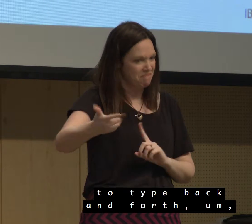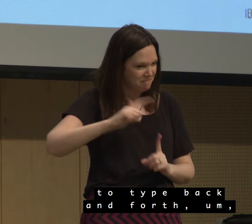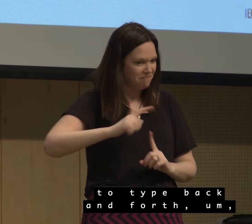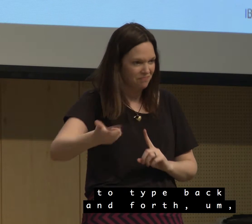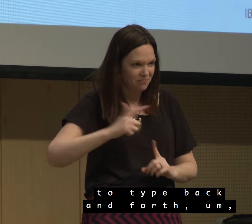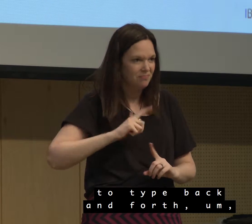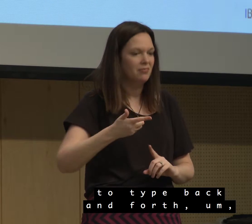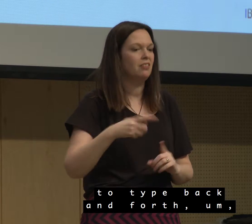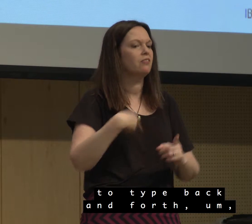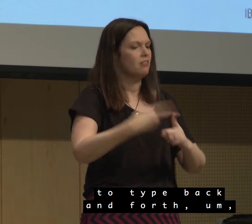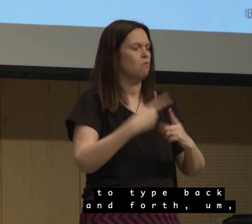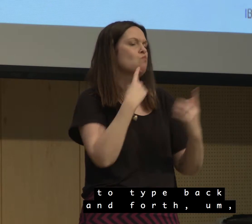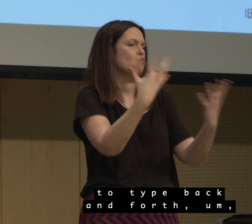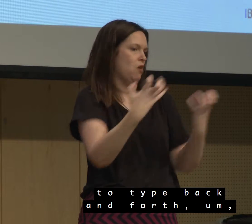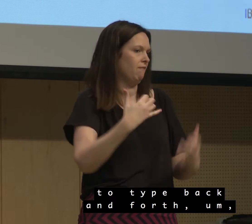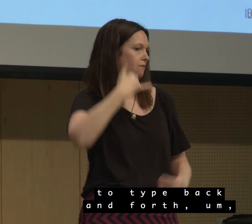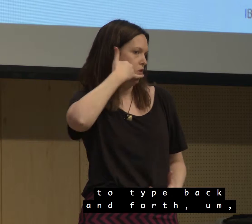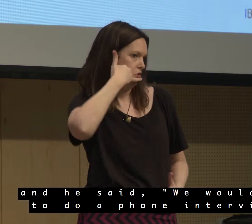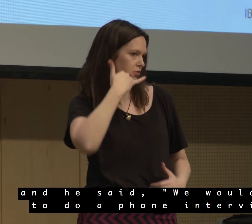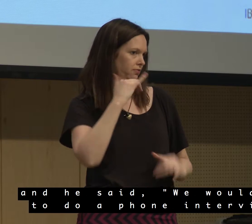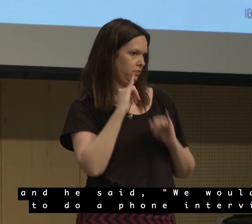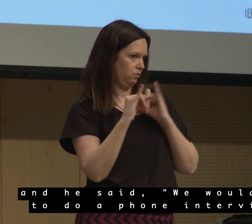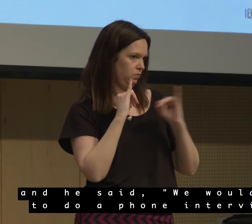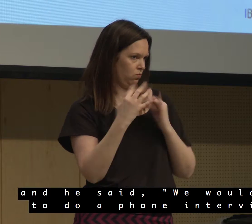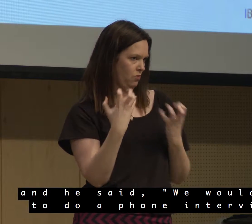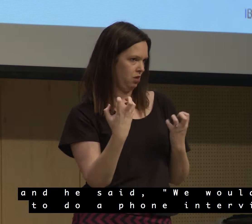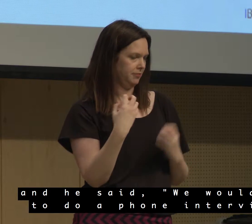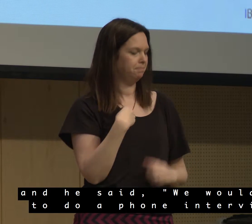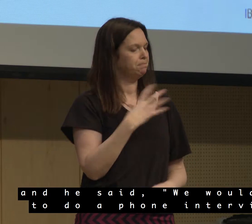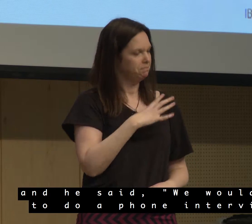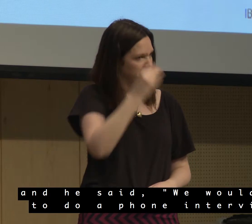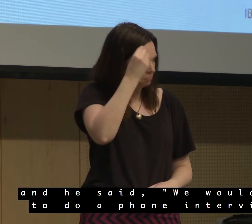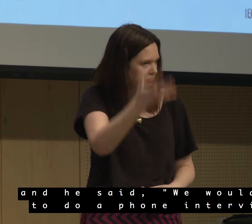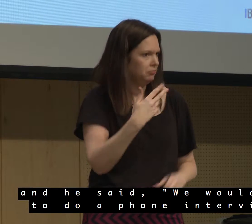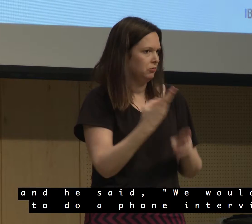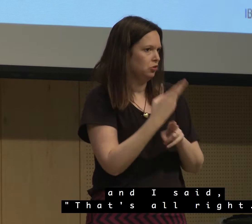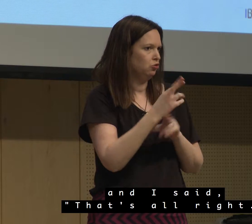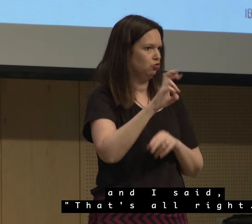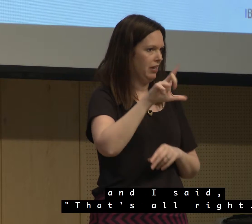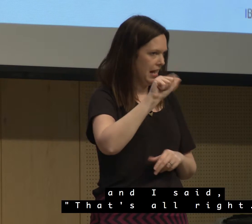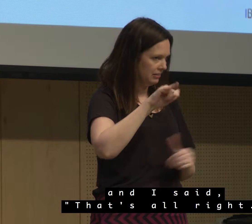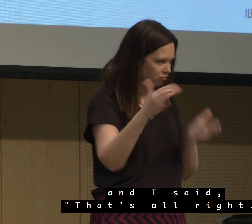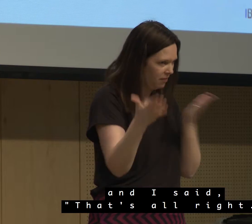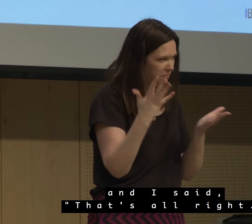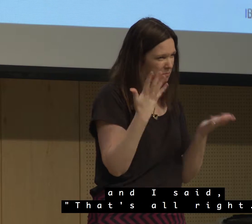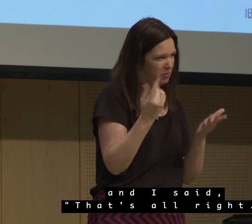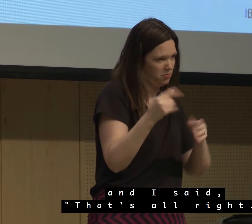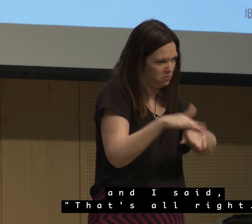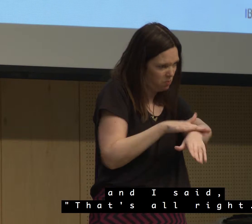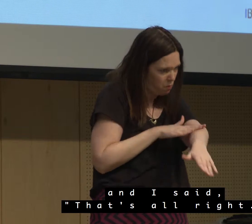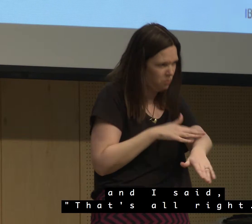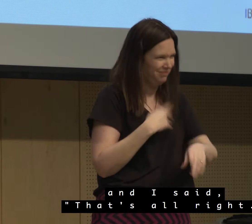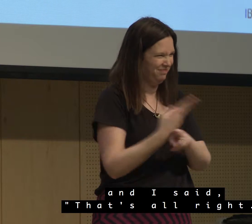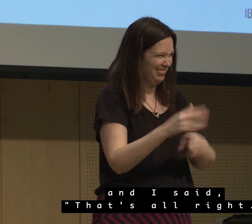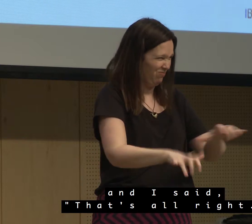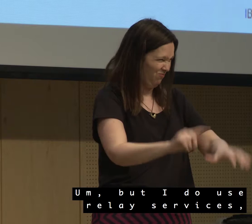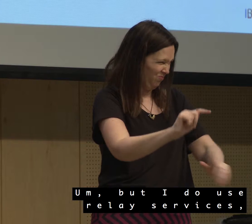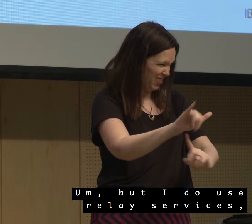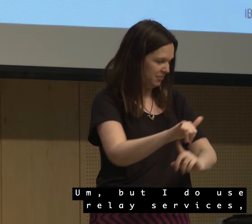able to type back and forth. And he said, we would like to do a phone interview. And I said, that's all right. But I do